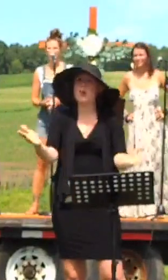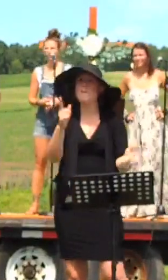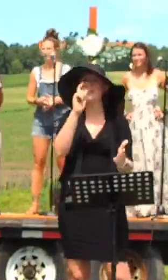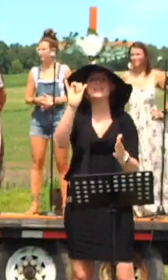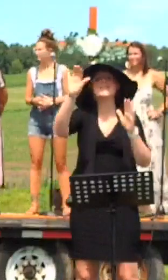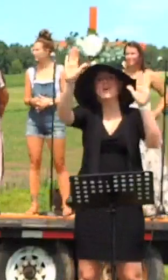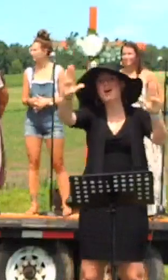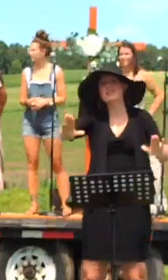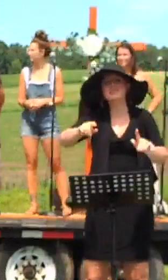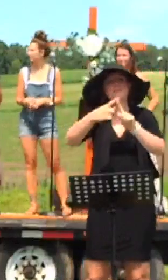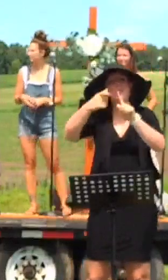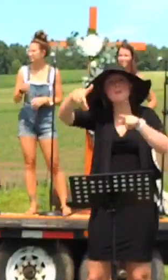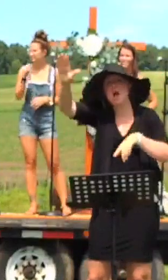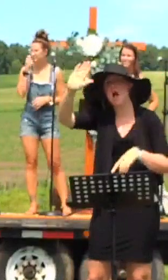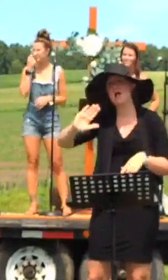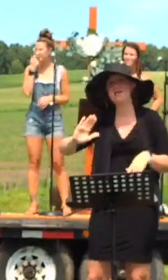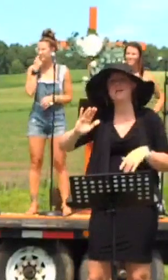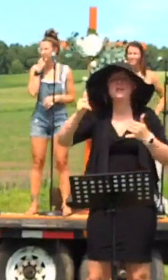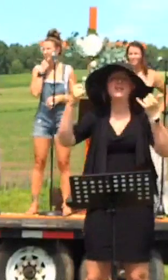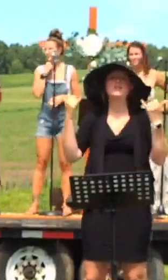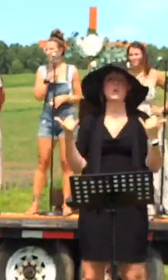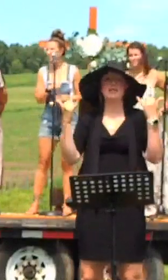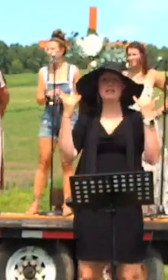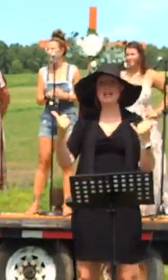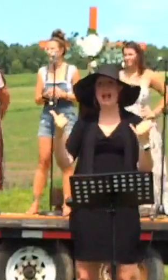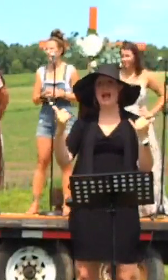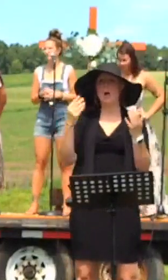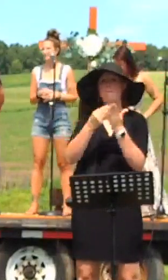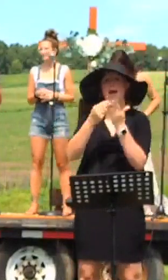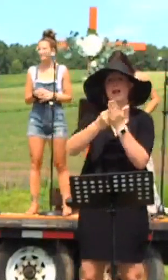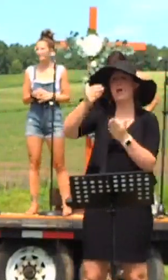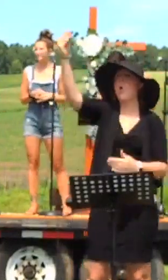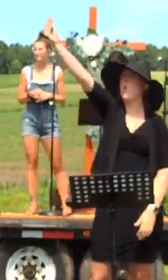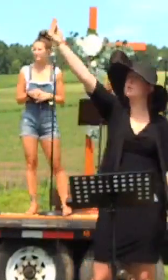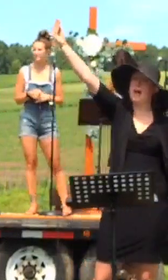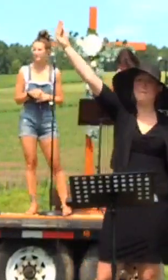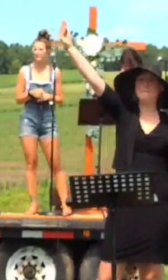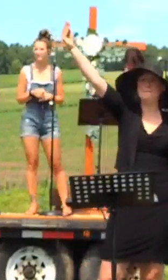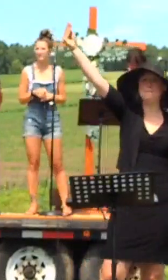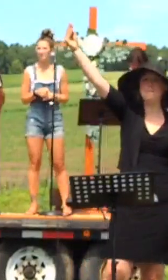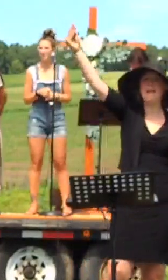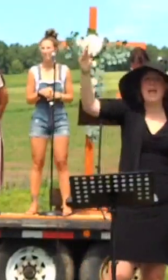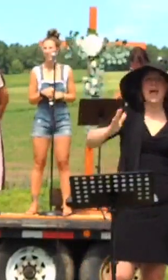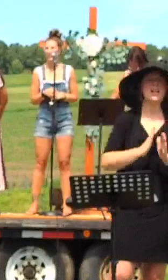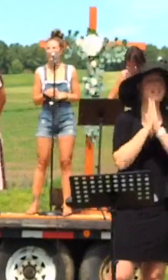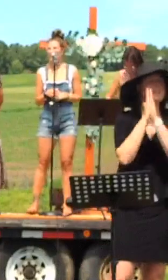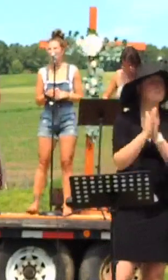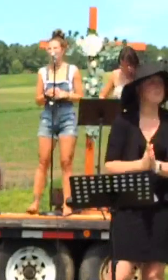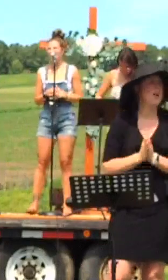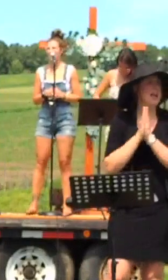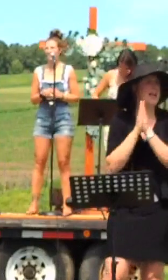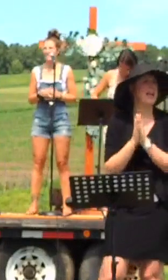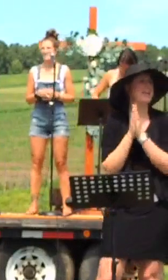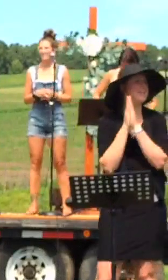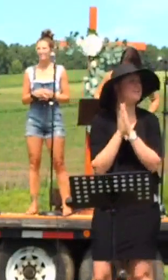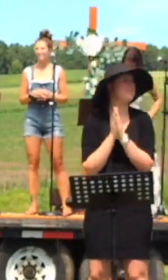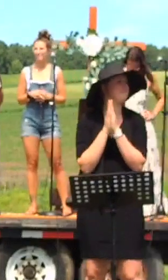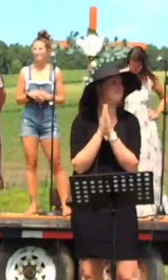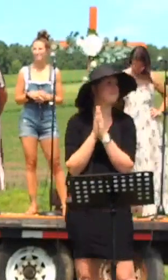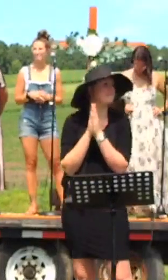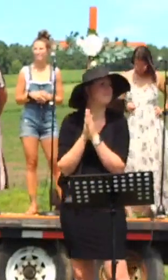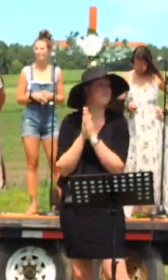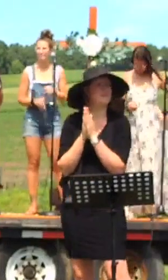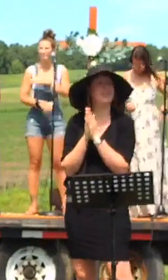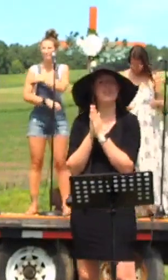awesome thing of God. So let us hold up our offerings, and let's just pray and share